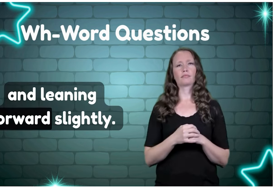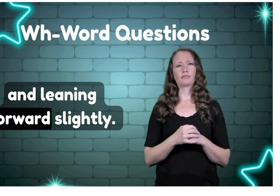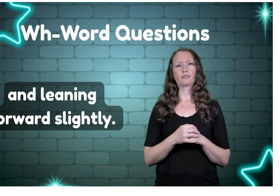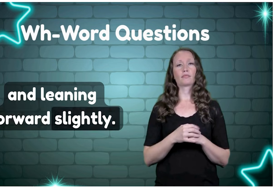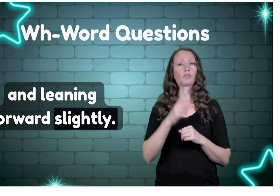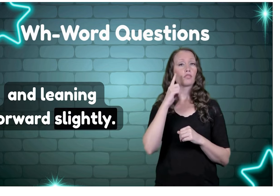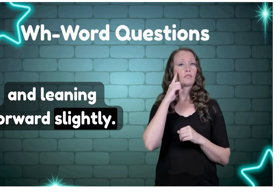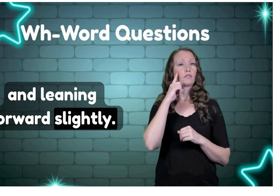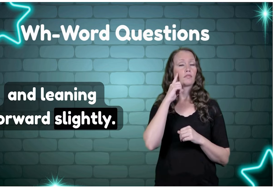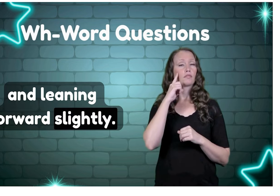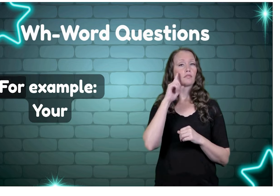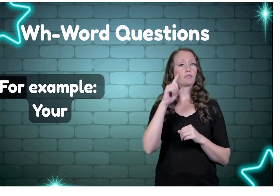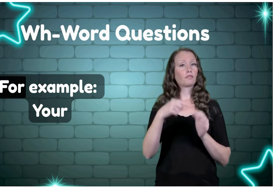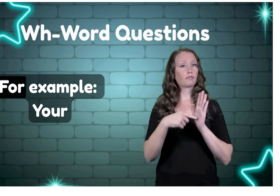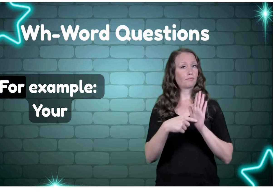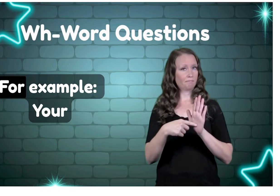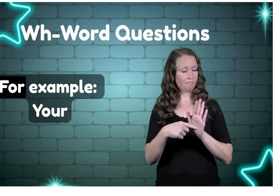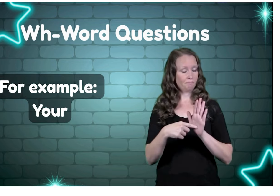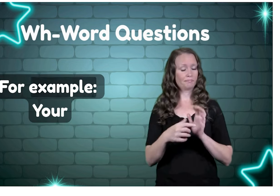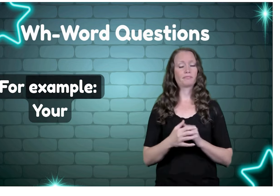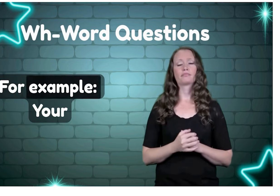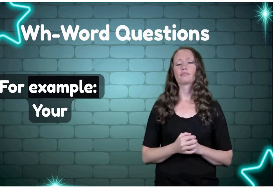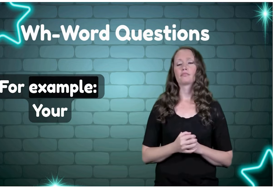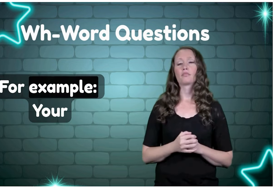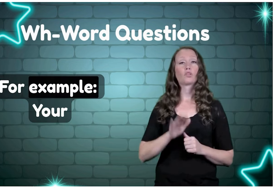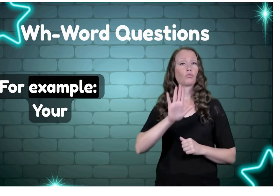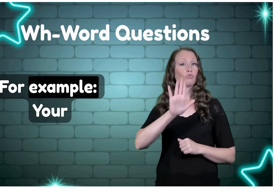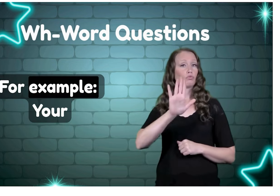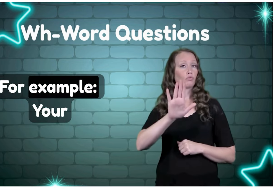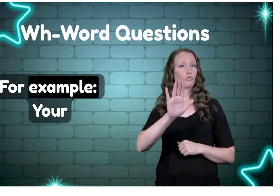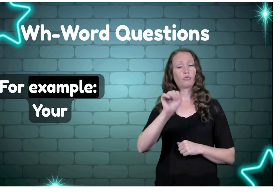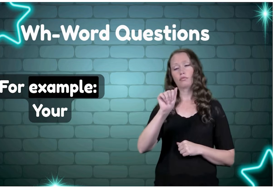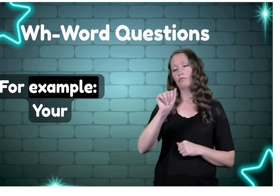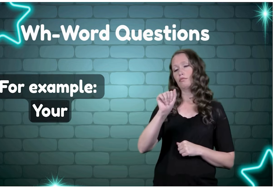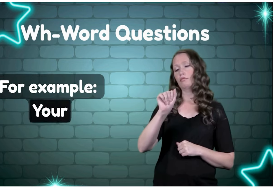and leaning forward slightly. For example,